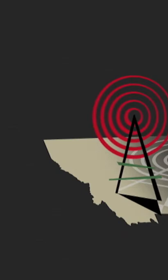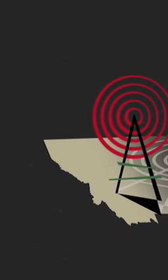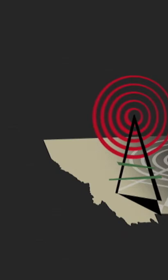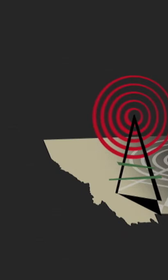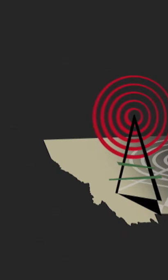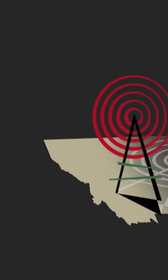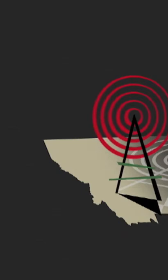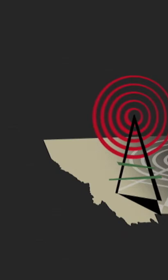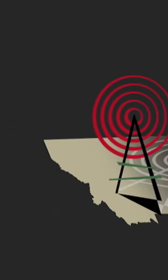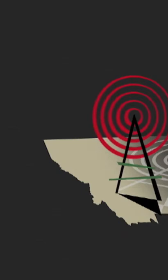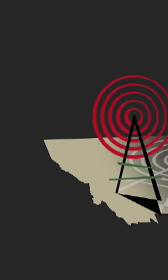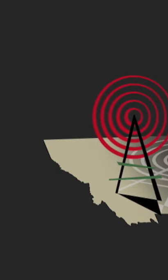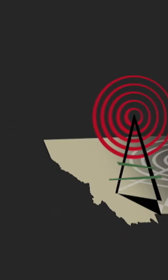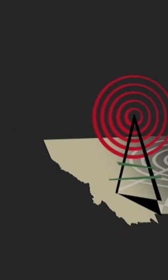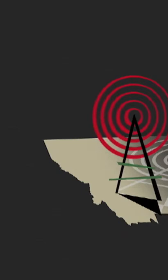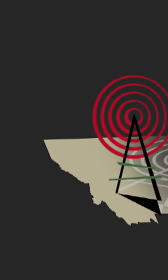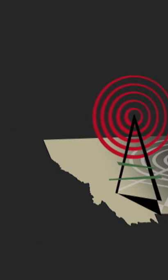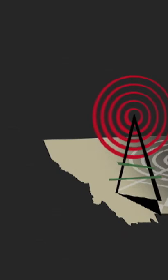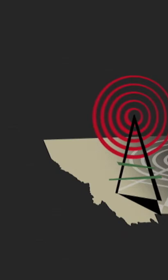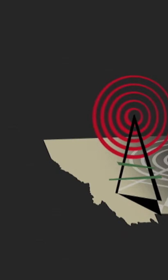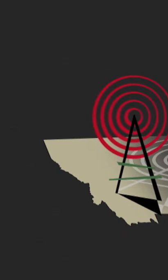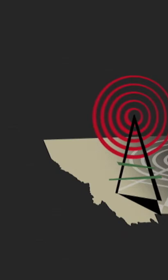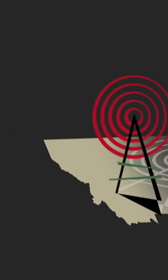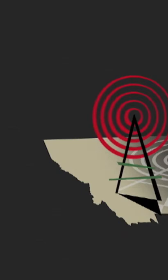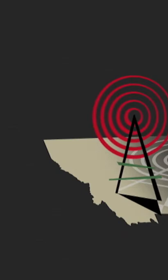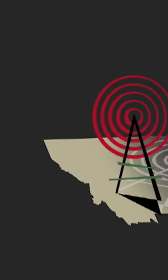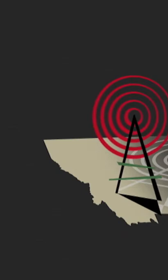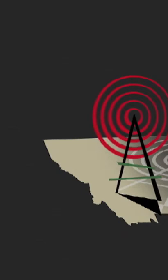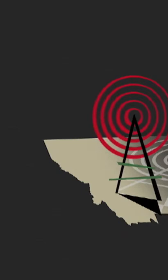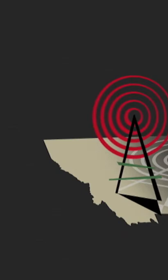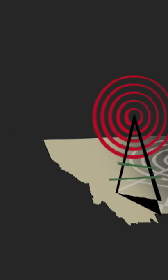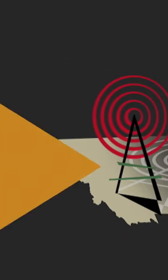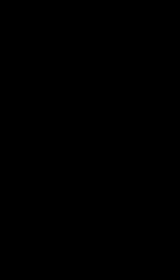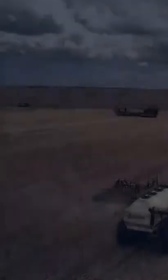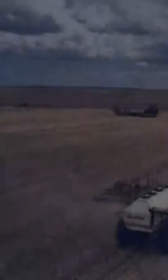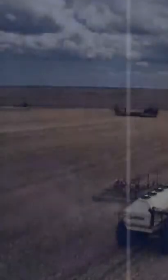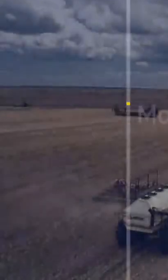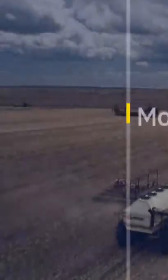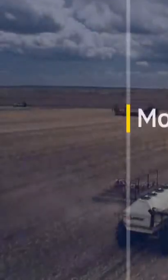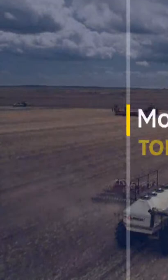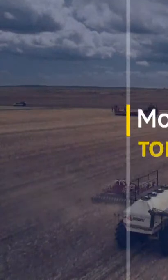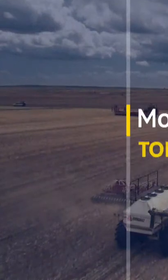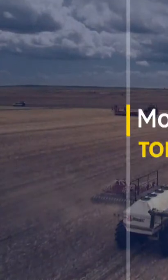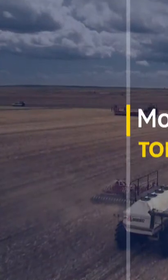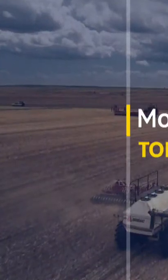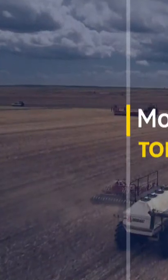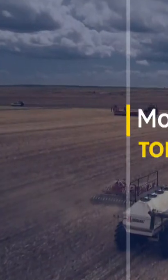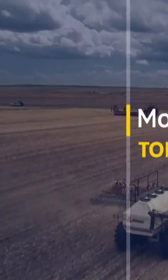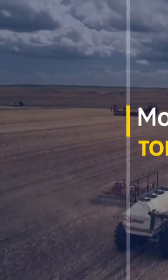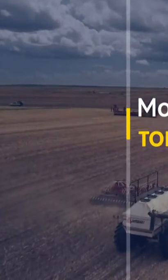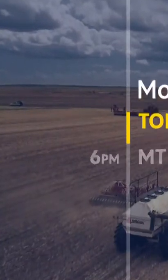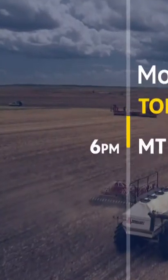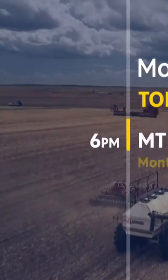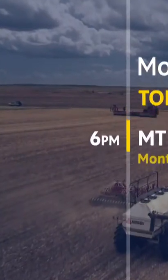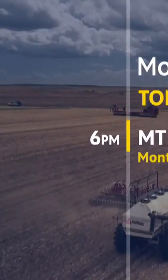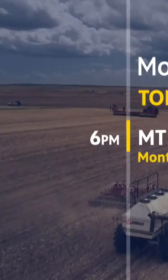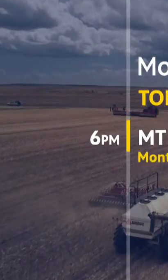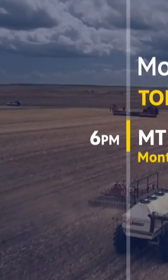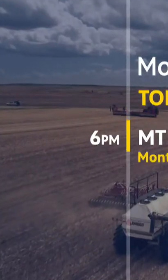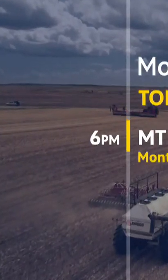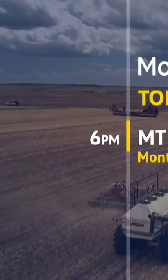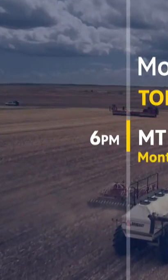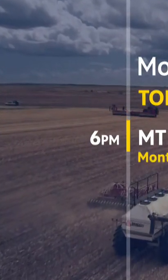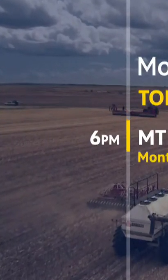on issues, trends, and values of importance to Montanans. Tonight on Montana PBS.